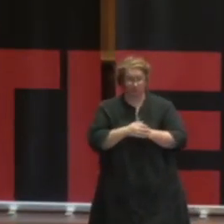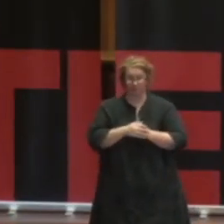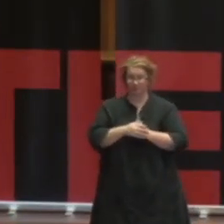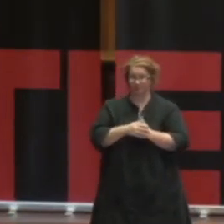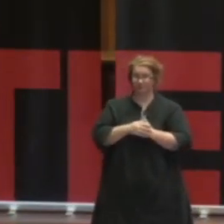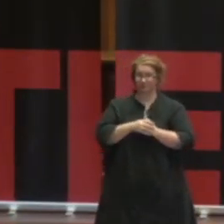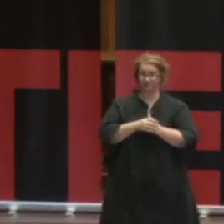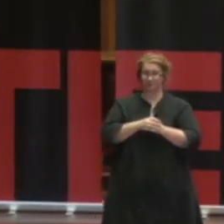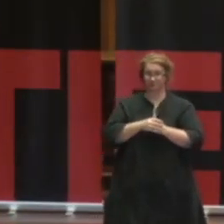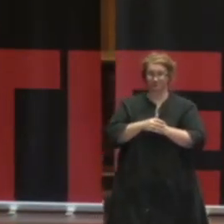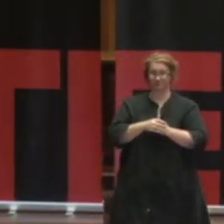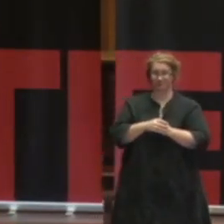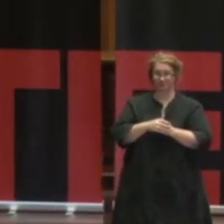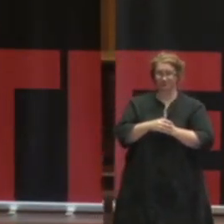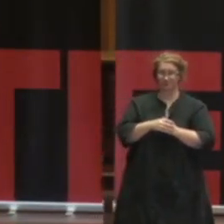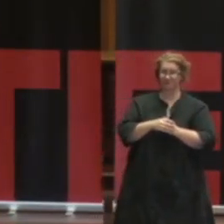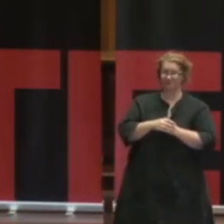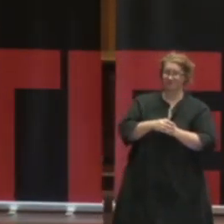Nevertheless,